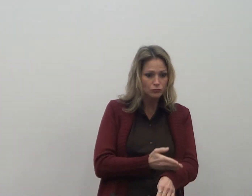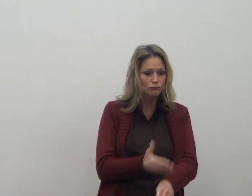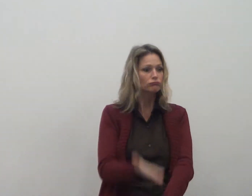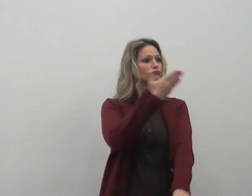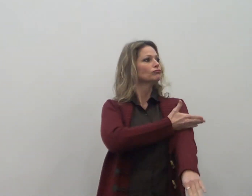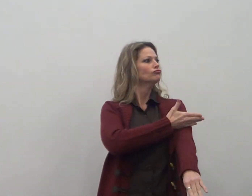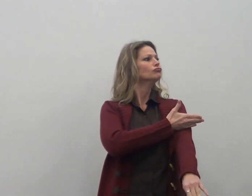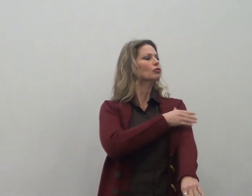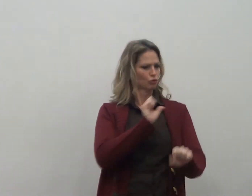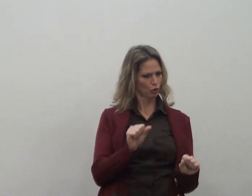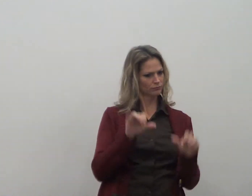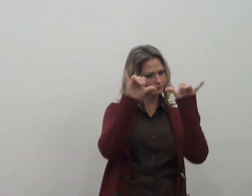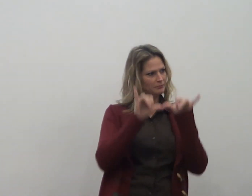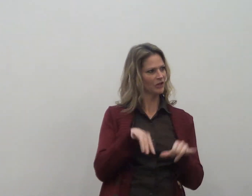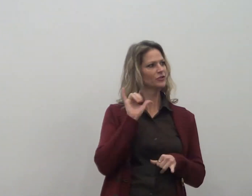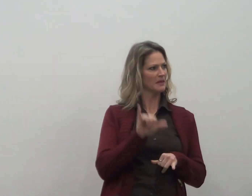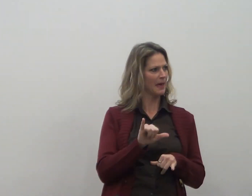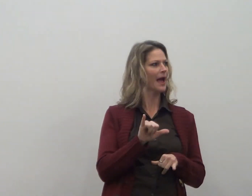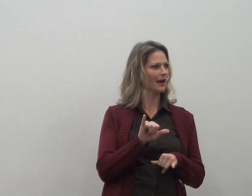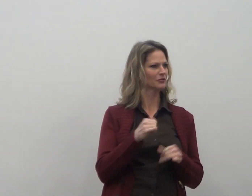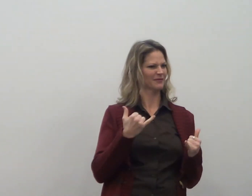of hearing they had in each ear.